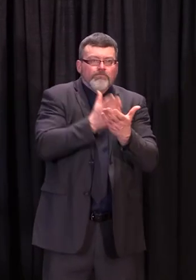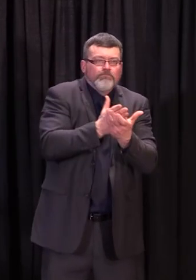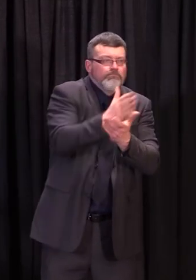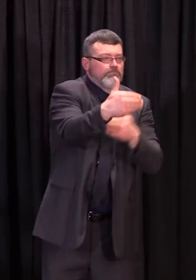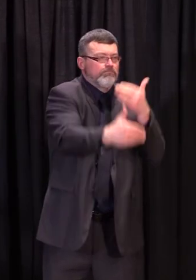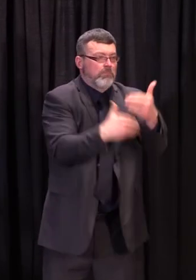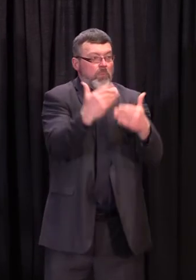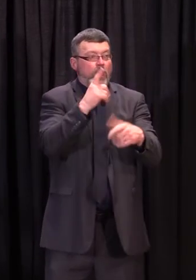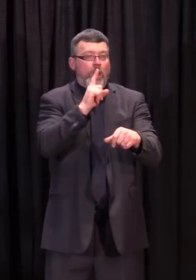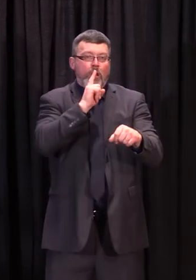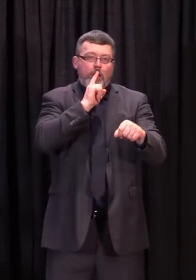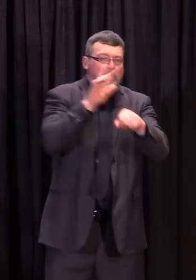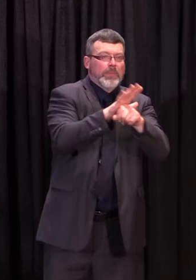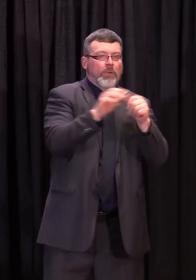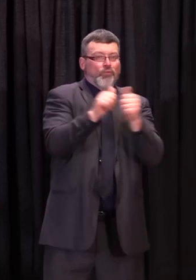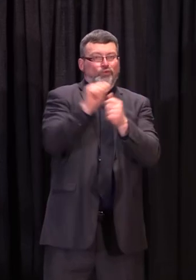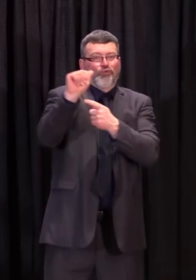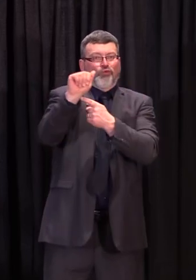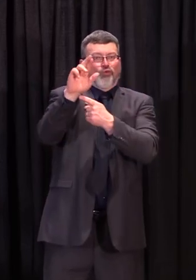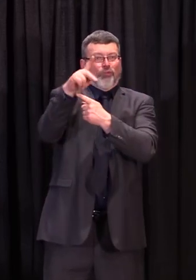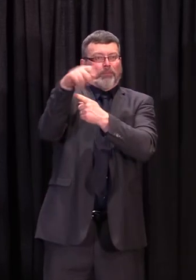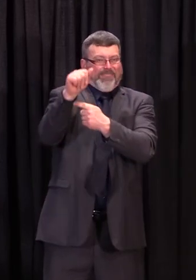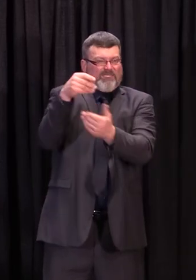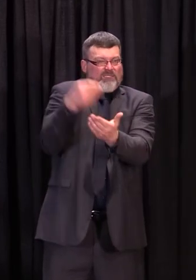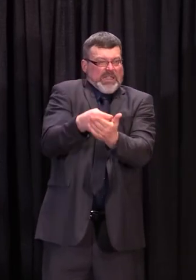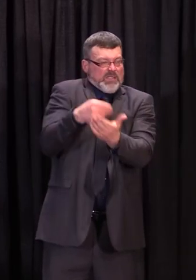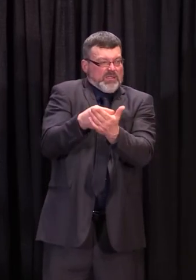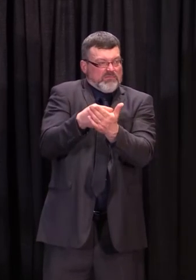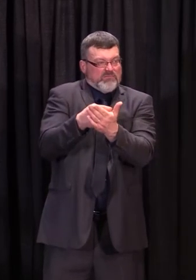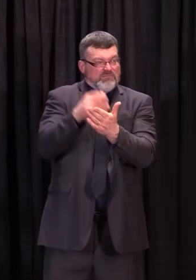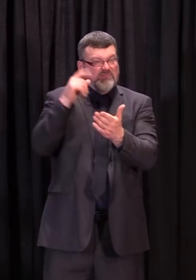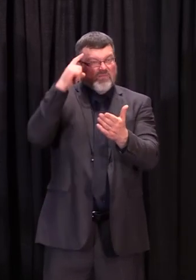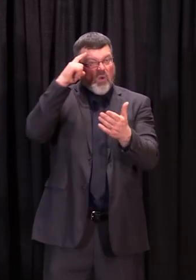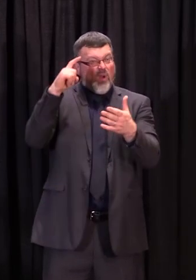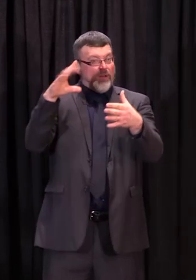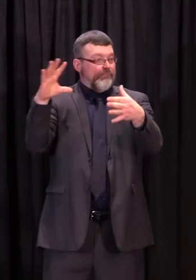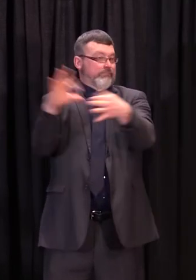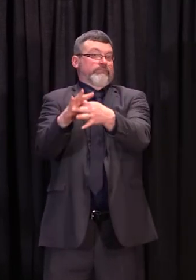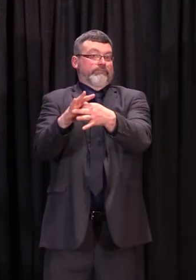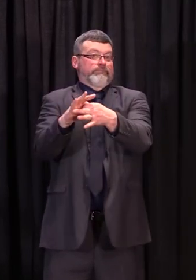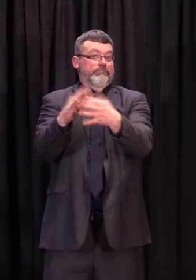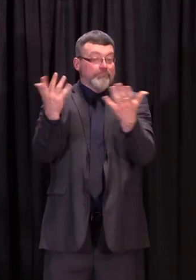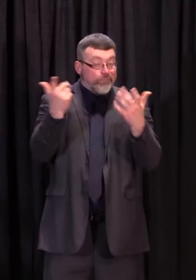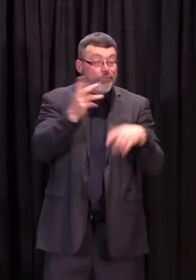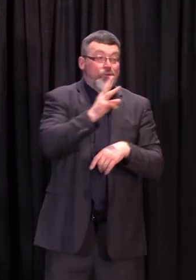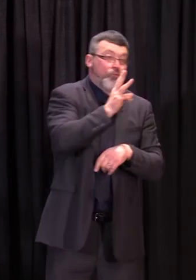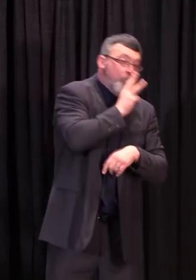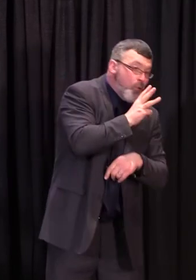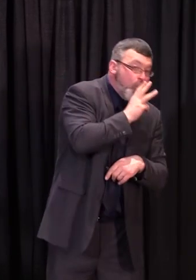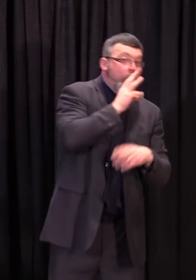ARPA-funded proposals for connectivity, water, sewer, and stormwater, and economic recovery.